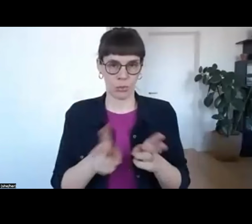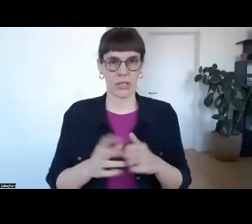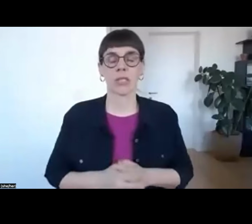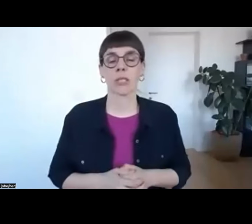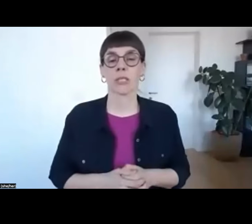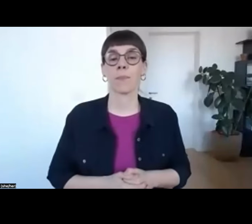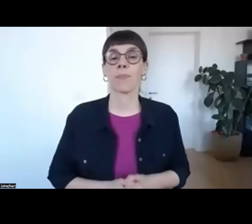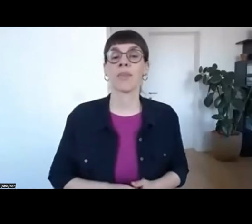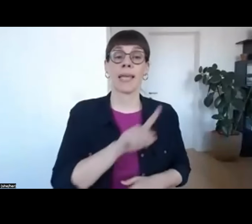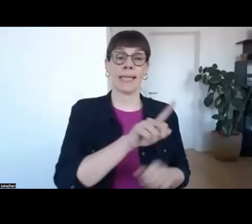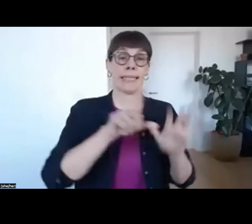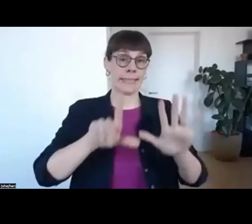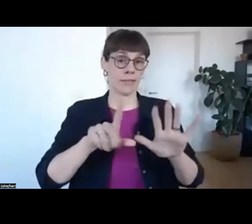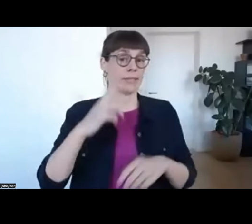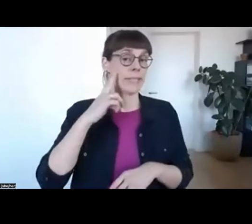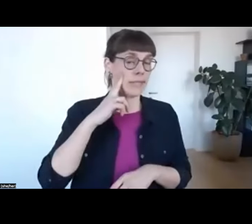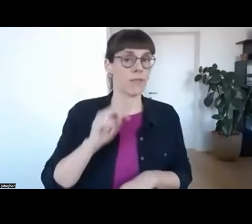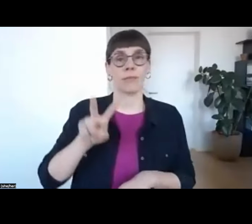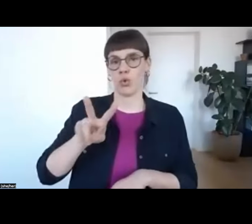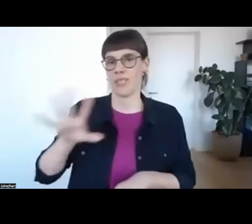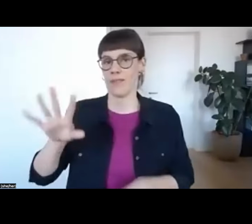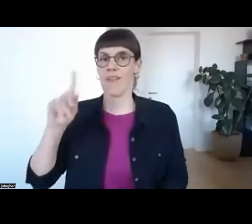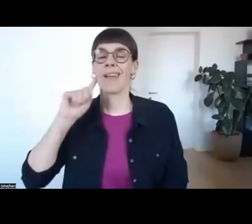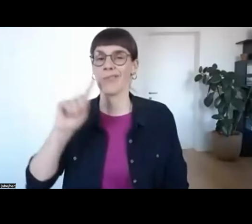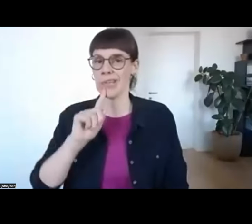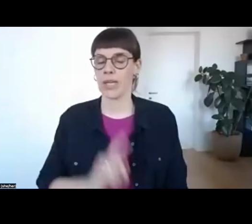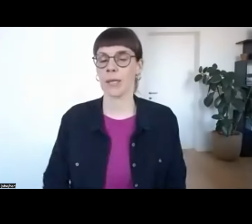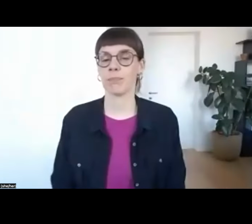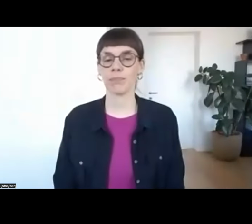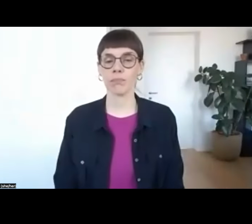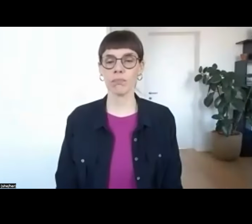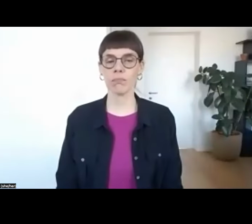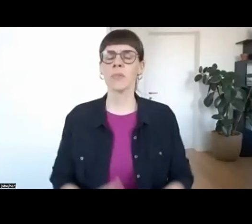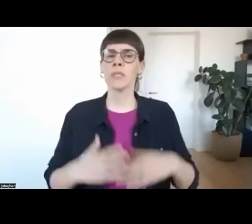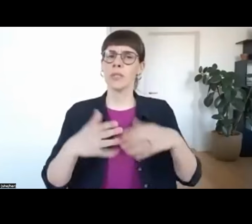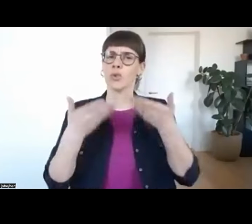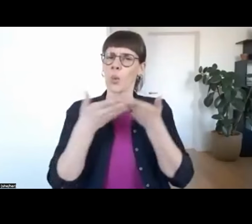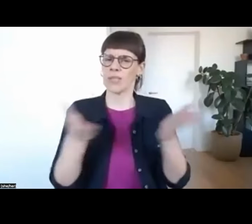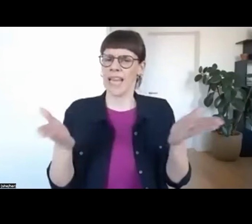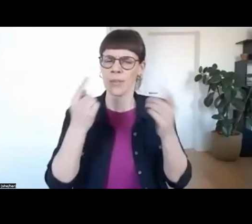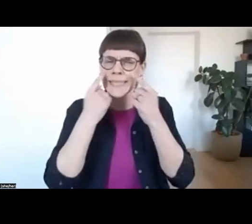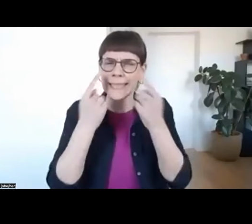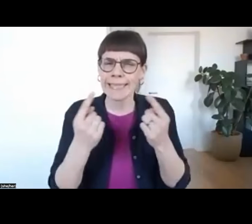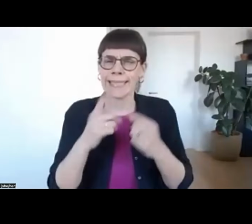And we now have 42 interpreters on that list. 17 are deaf and 25 are hearing.